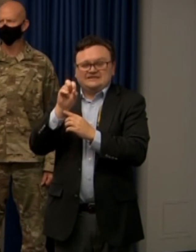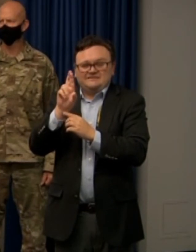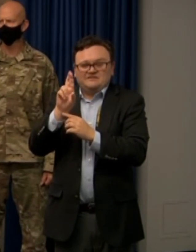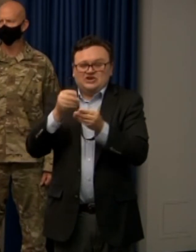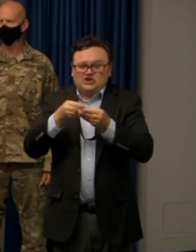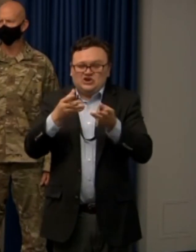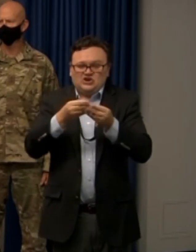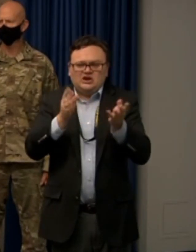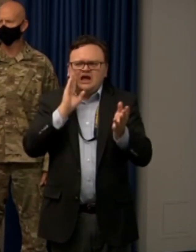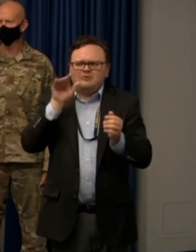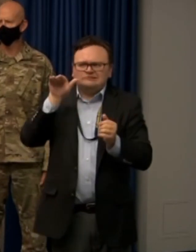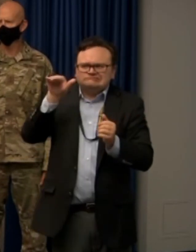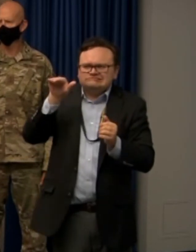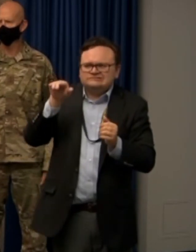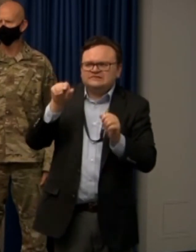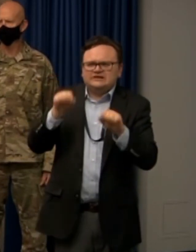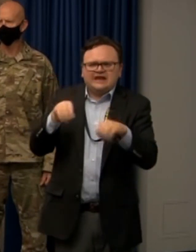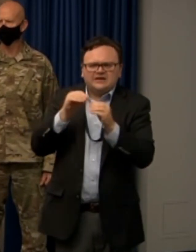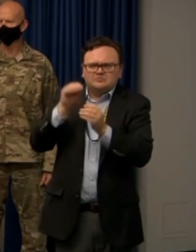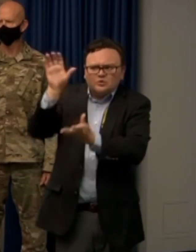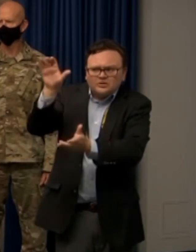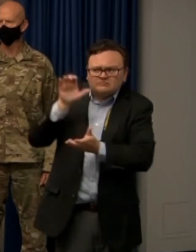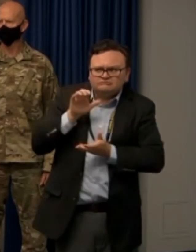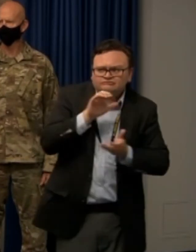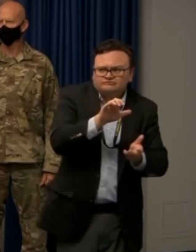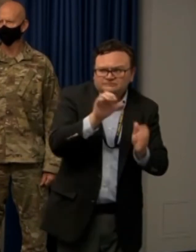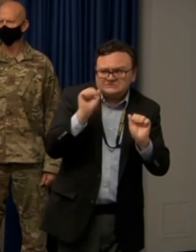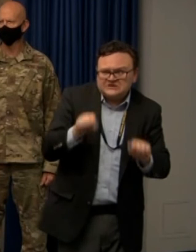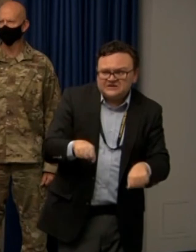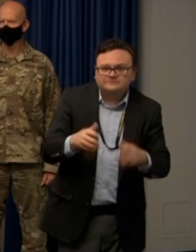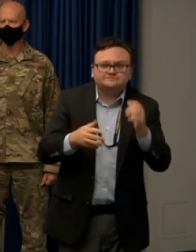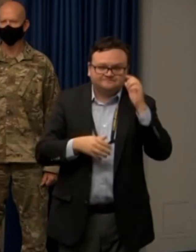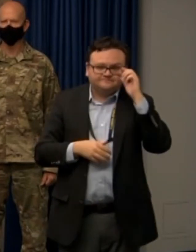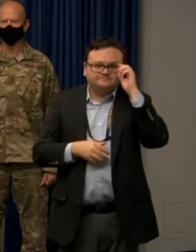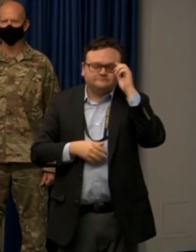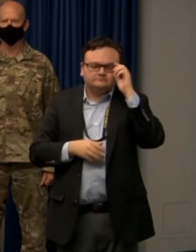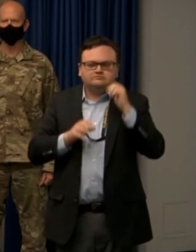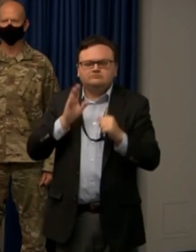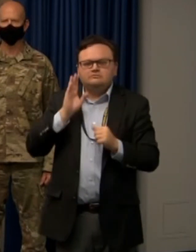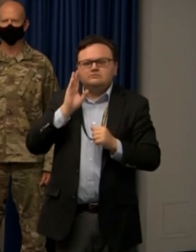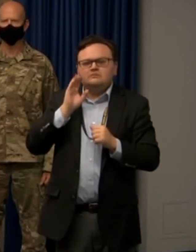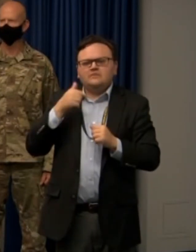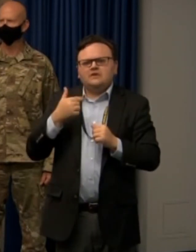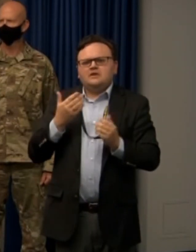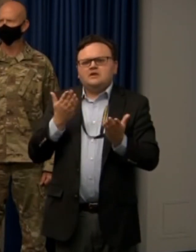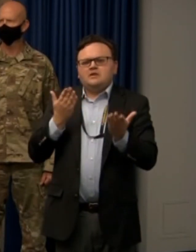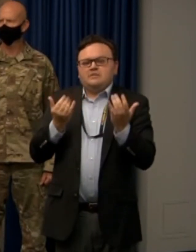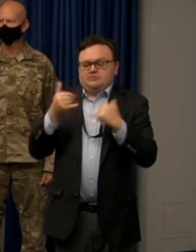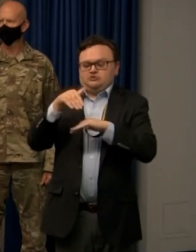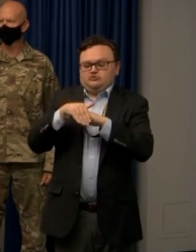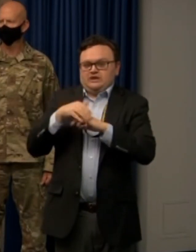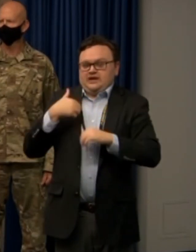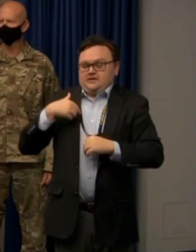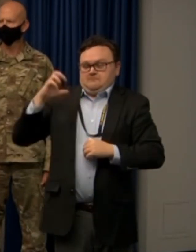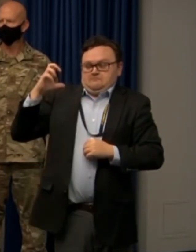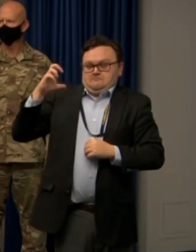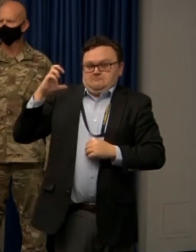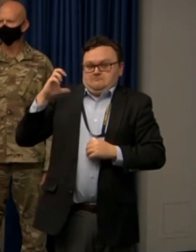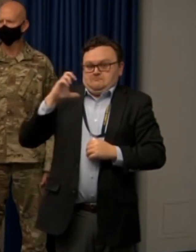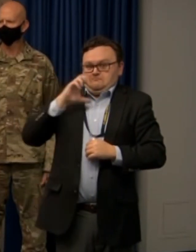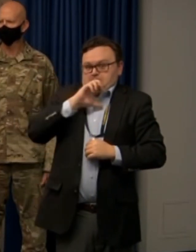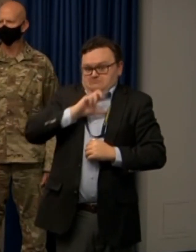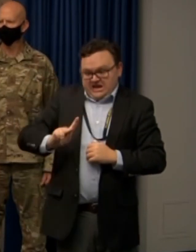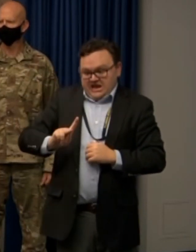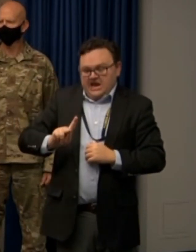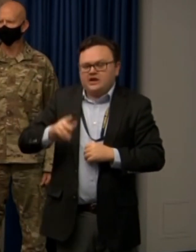physicians get the care they need to their patients. So we'll have another update. I may be back later tonight, depending on what the storm